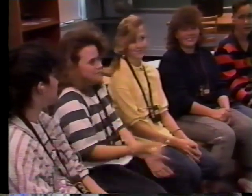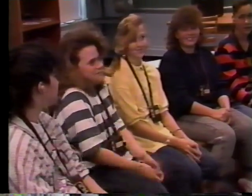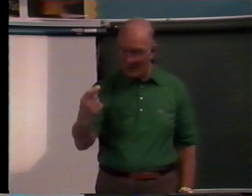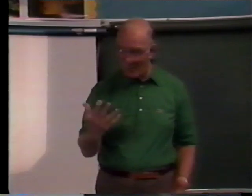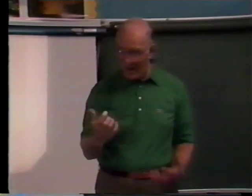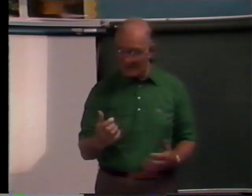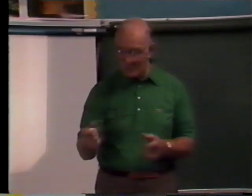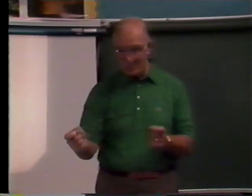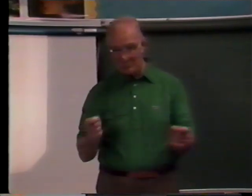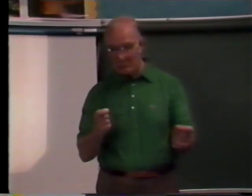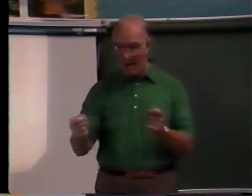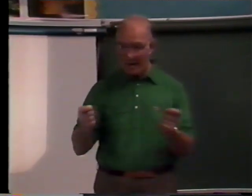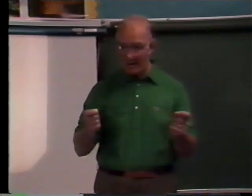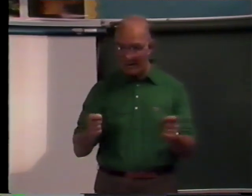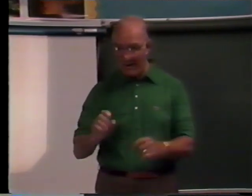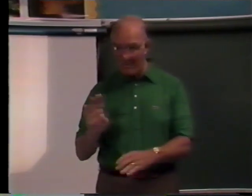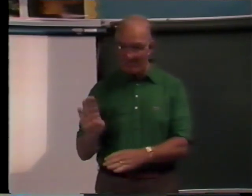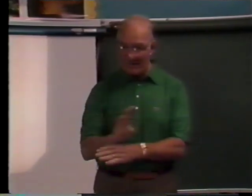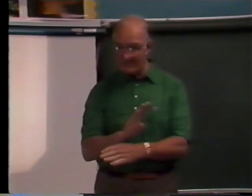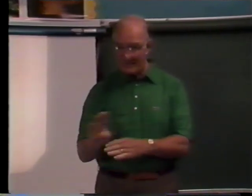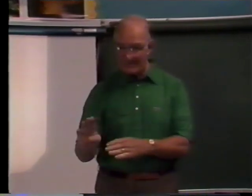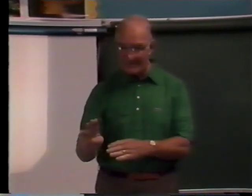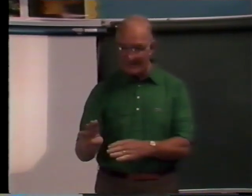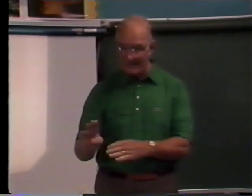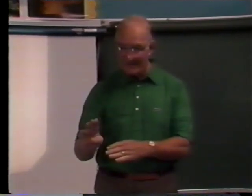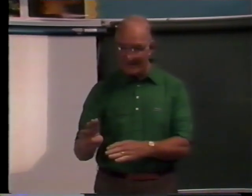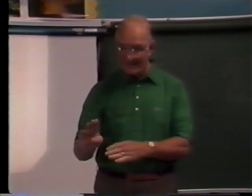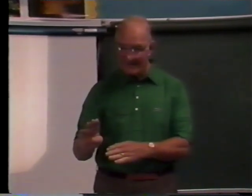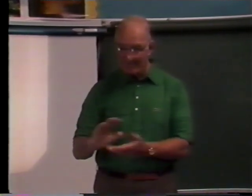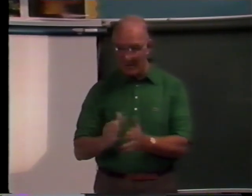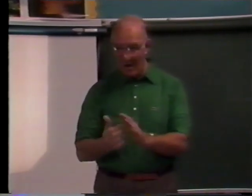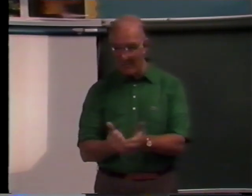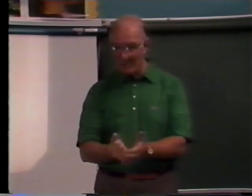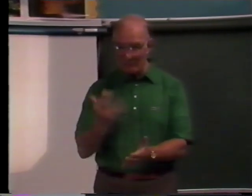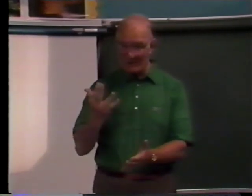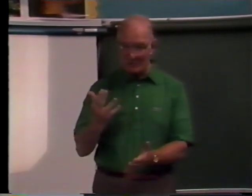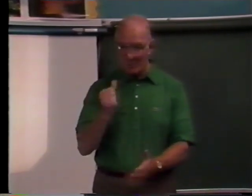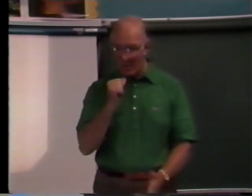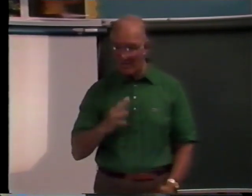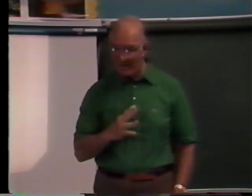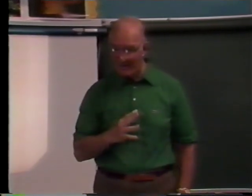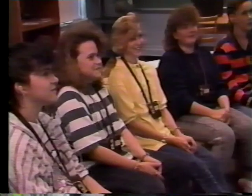You want to run a business, become a rich woman.